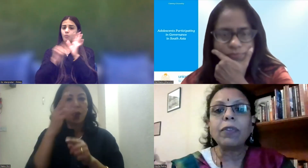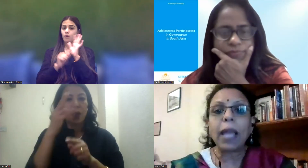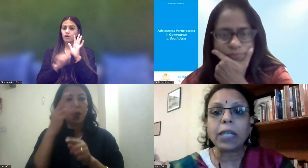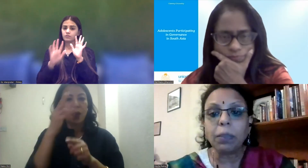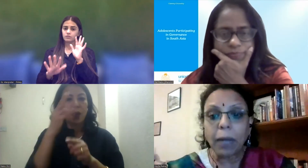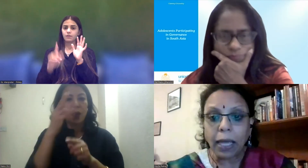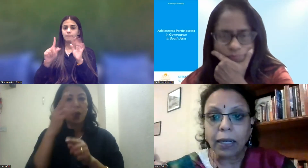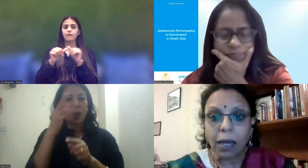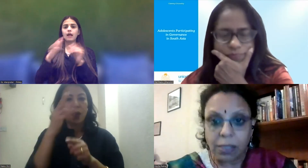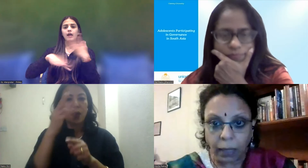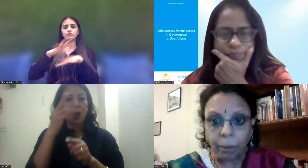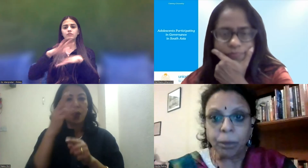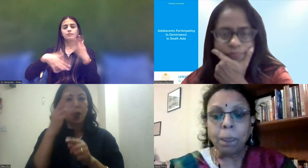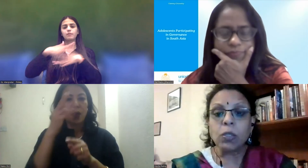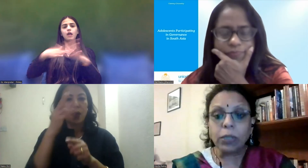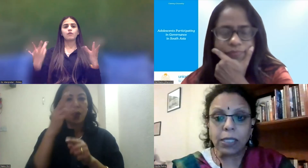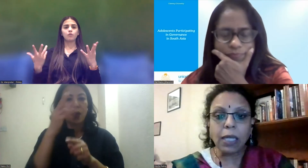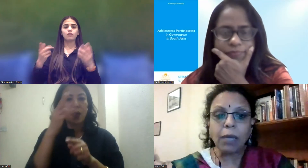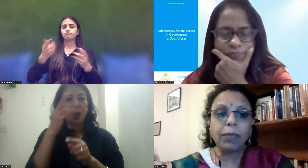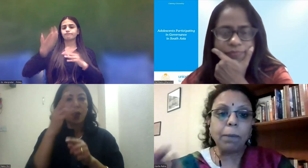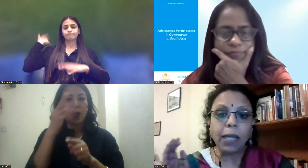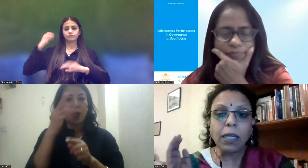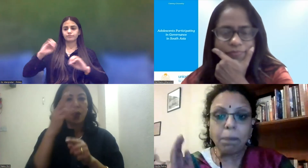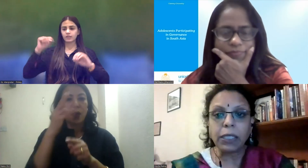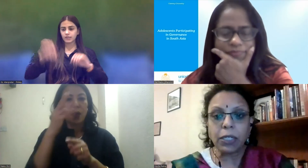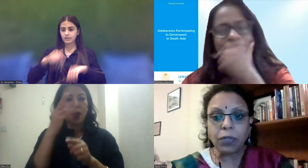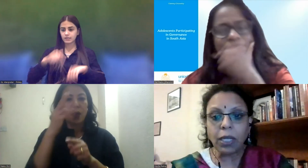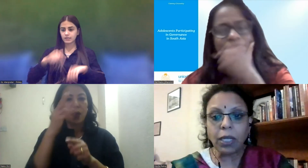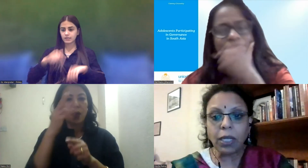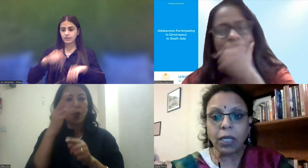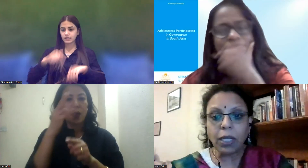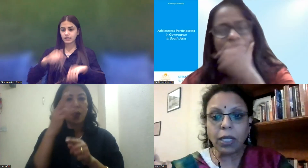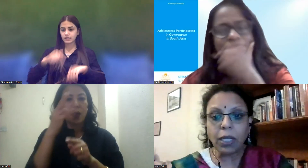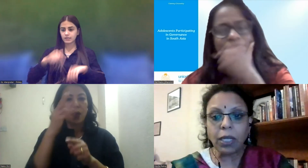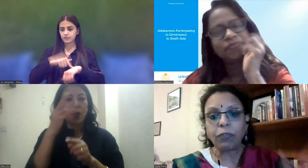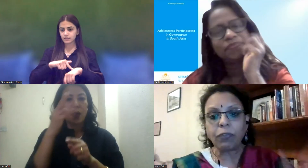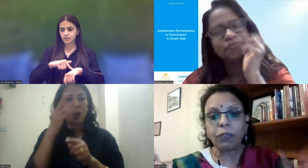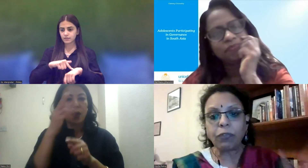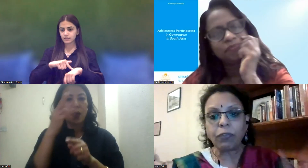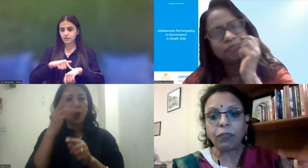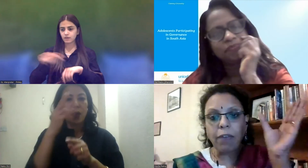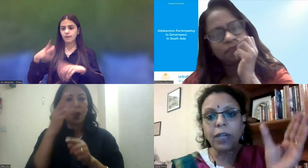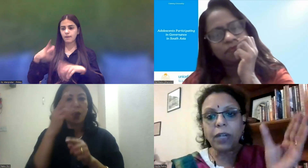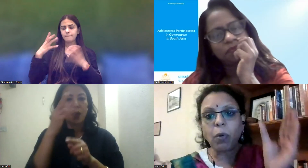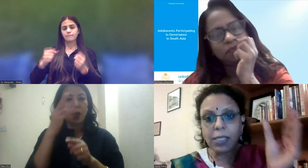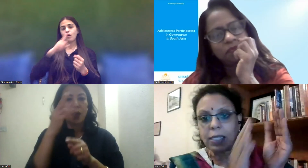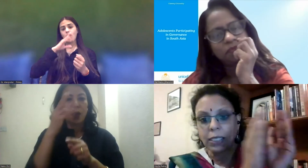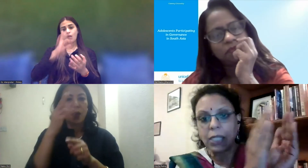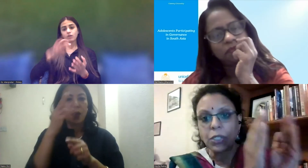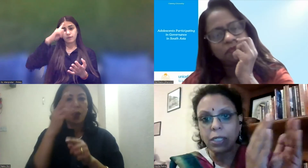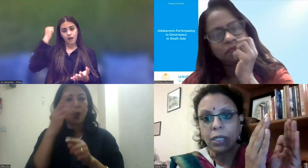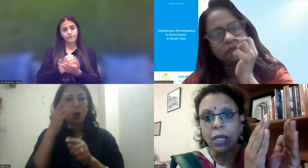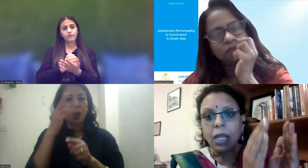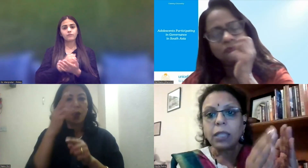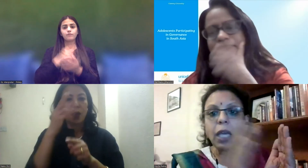not have an action plan last time. So this time they have made it mandatory that for every